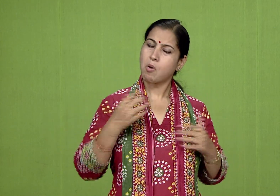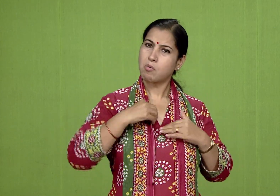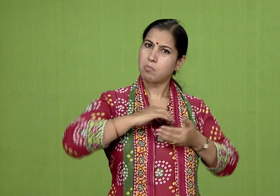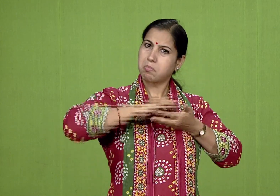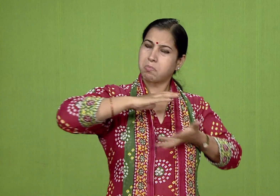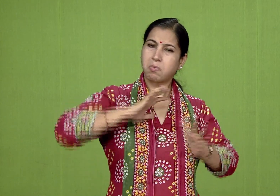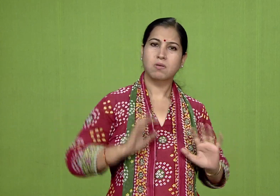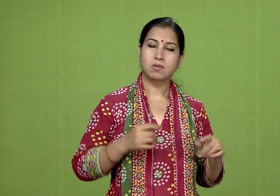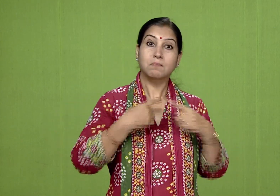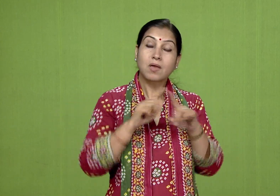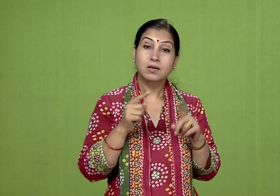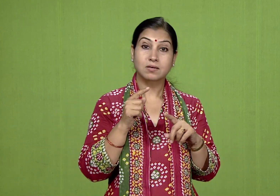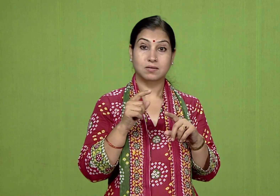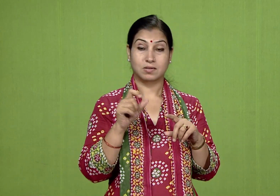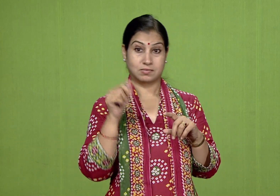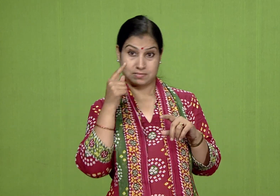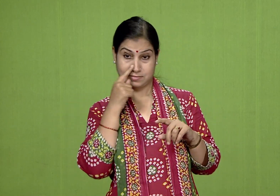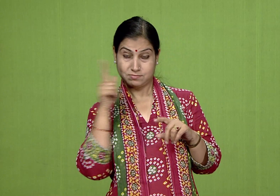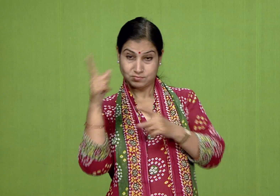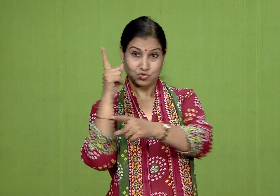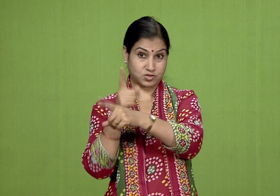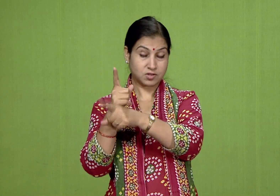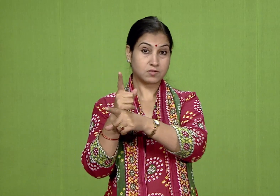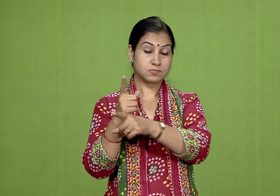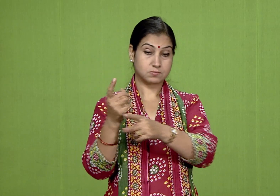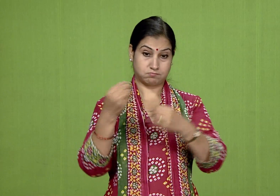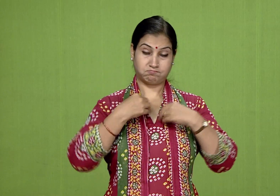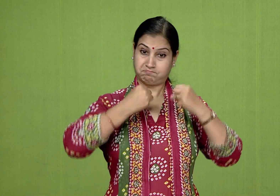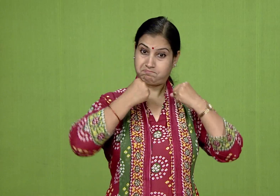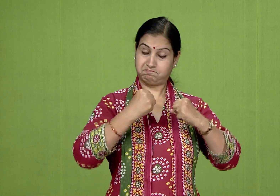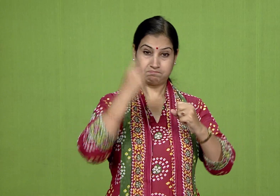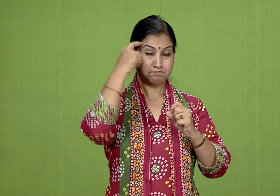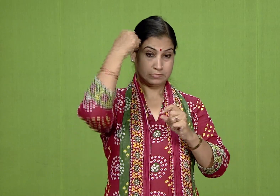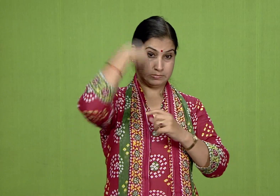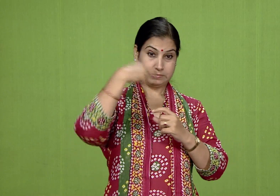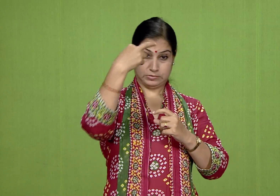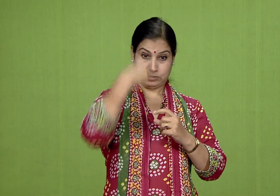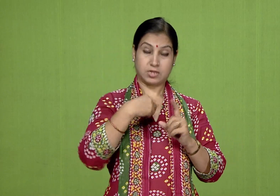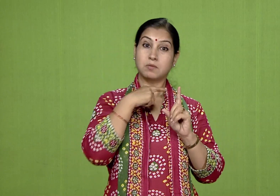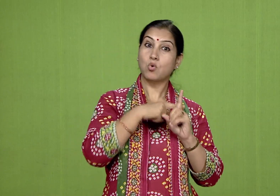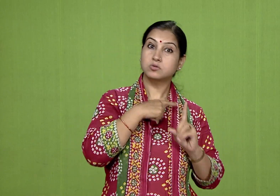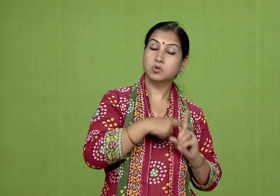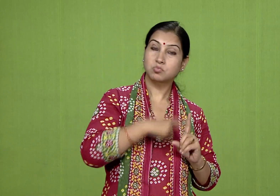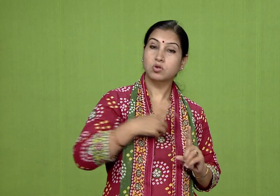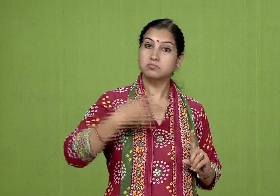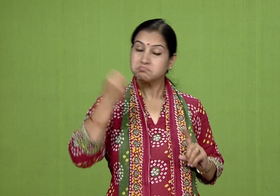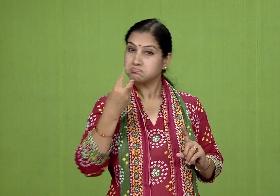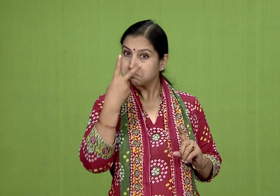But by commenting on his courage and strength in settling arguments,